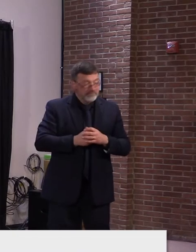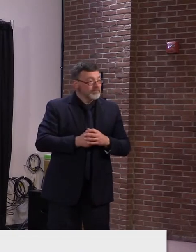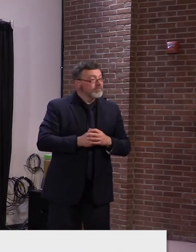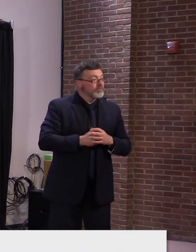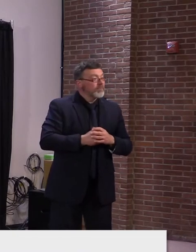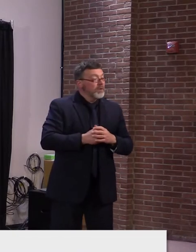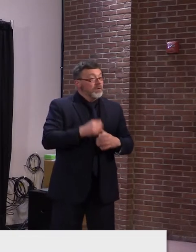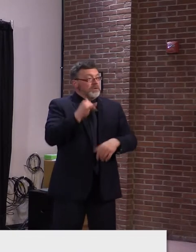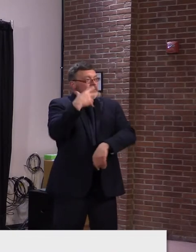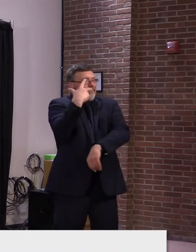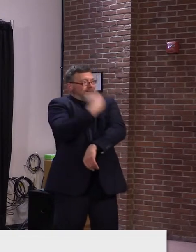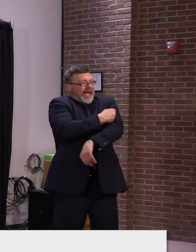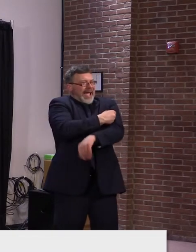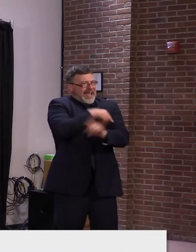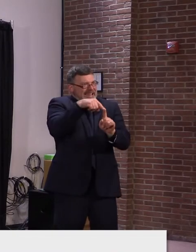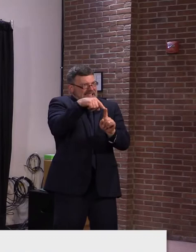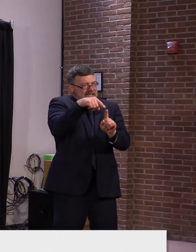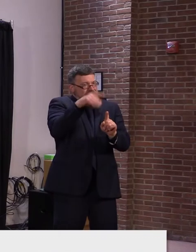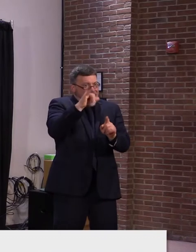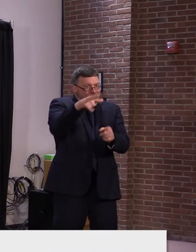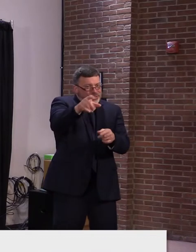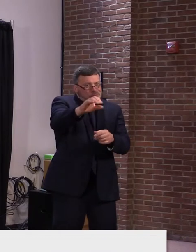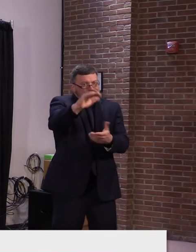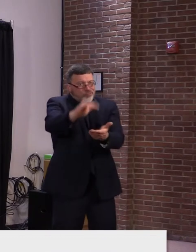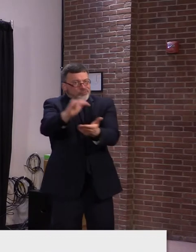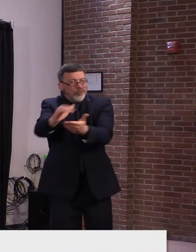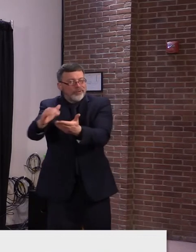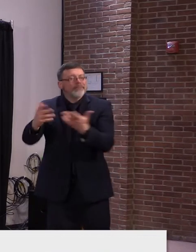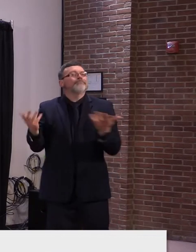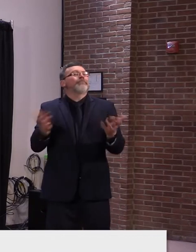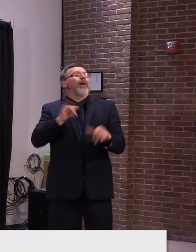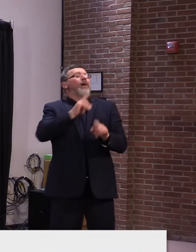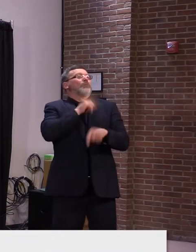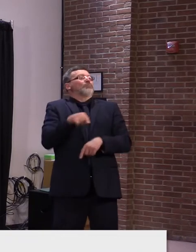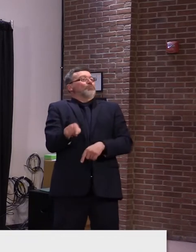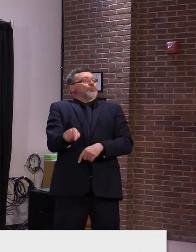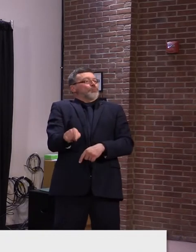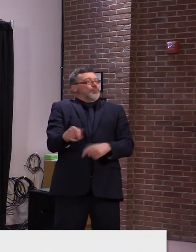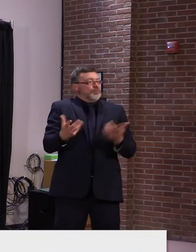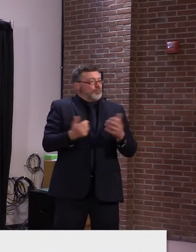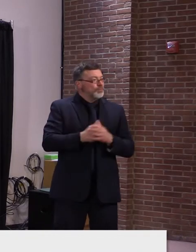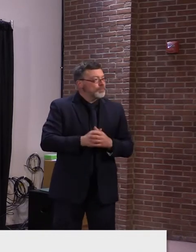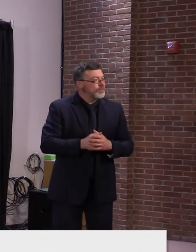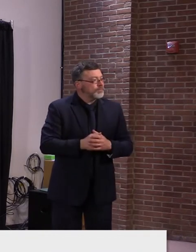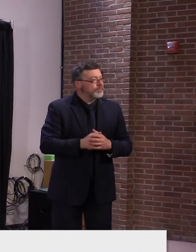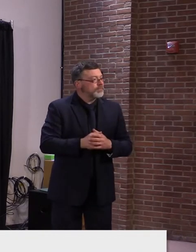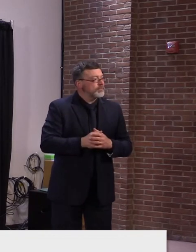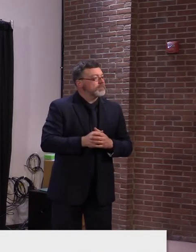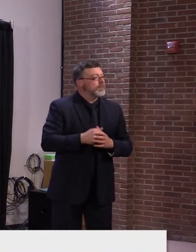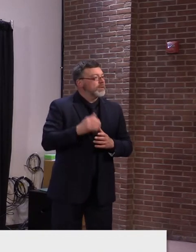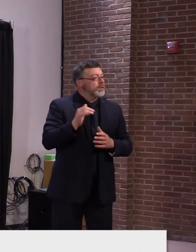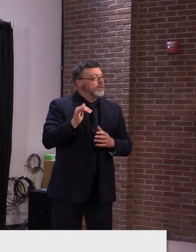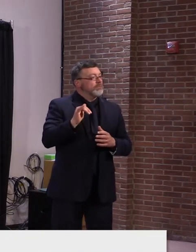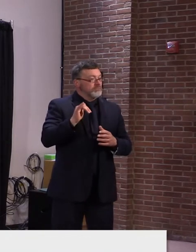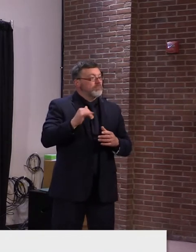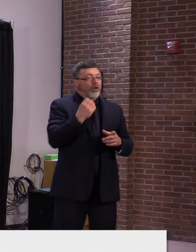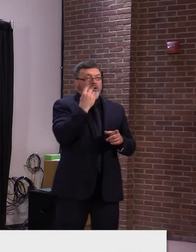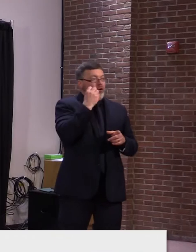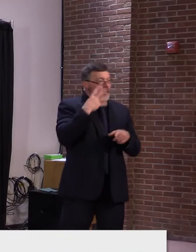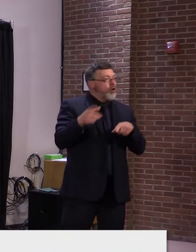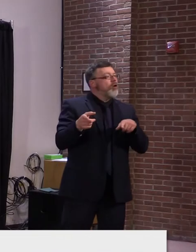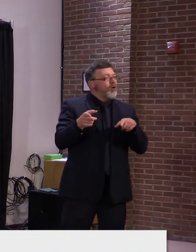a population that, at least in Hong Kong, is more distrustful of the government, so